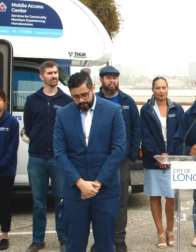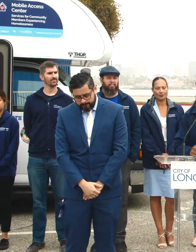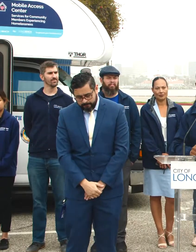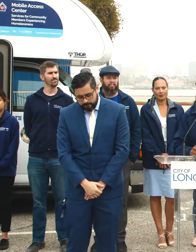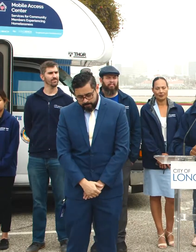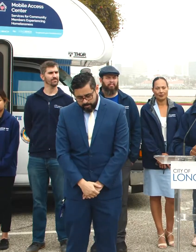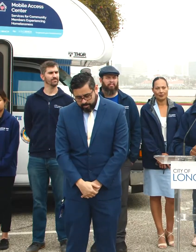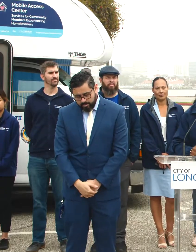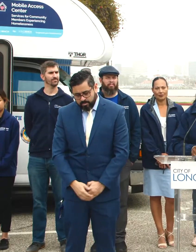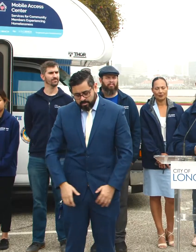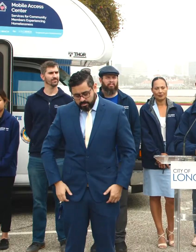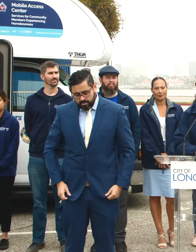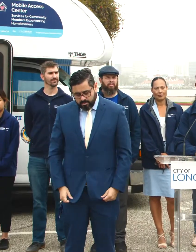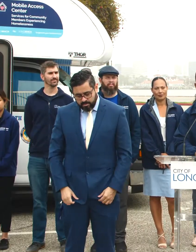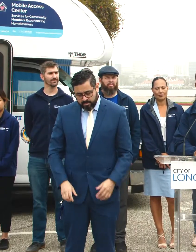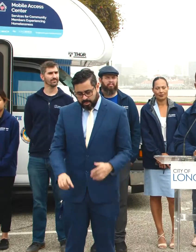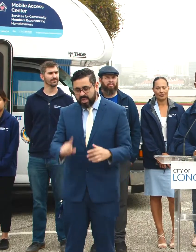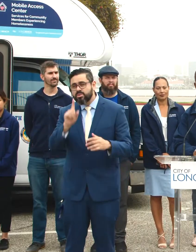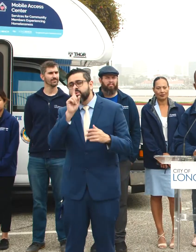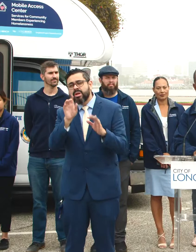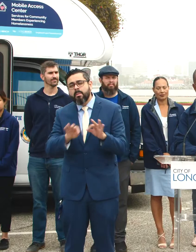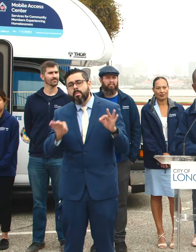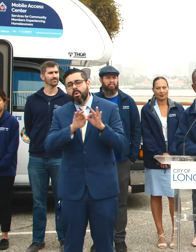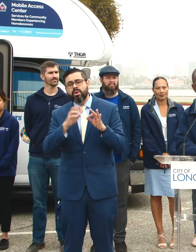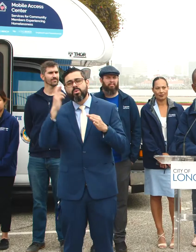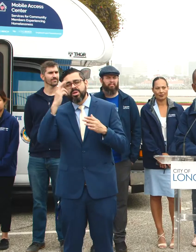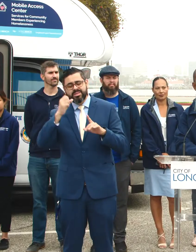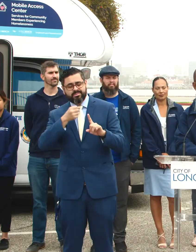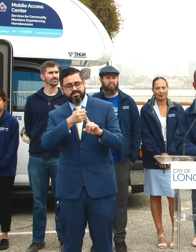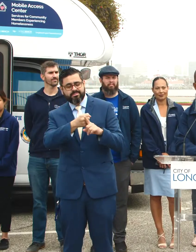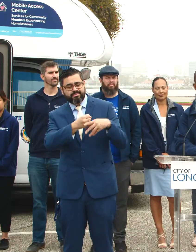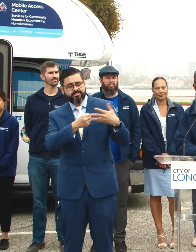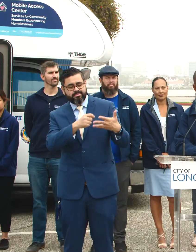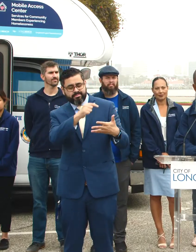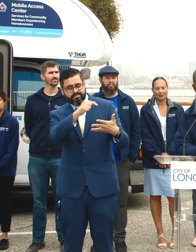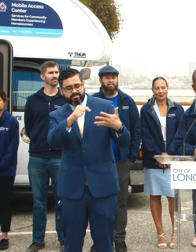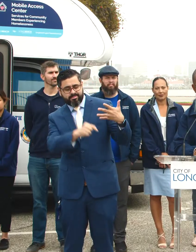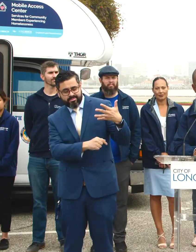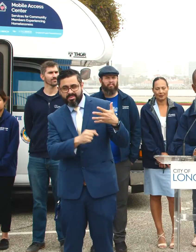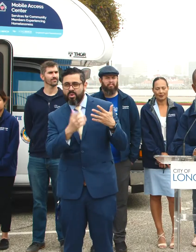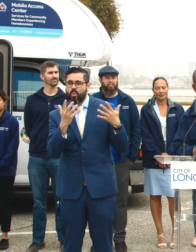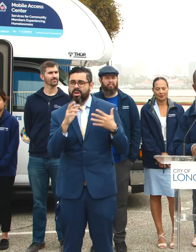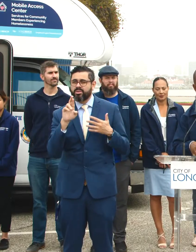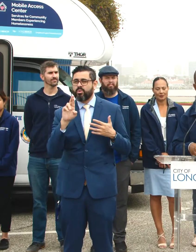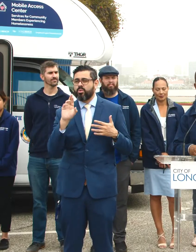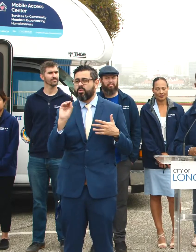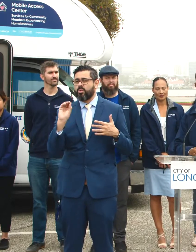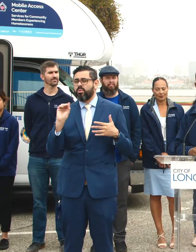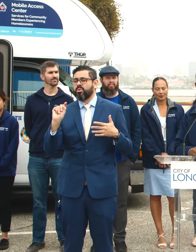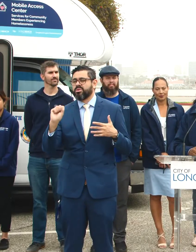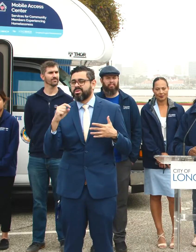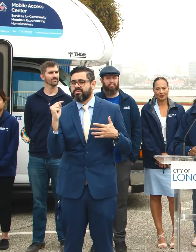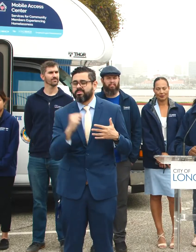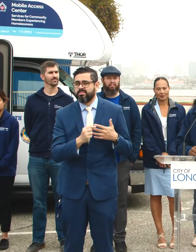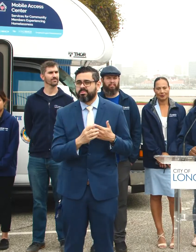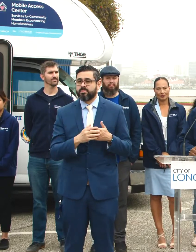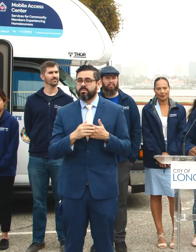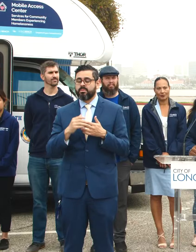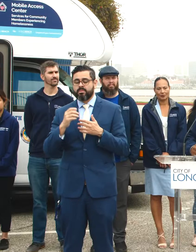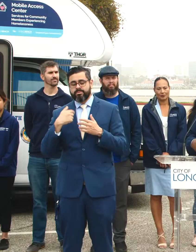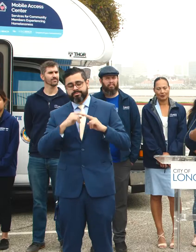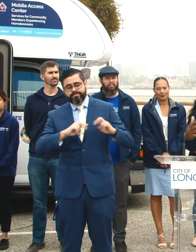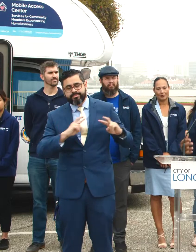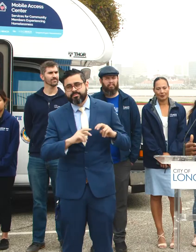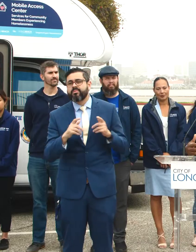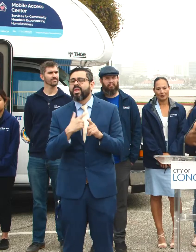It's critically important also to address root causes of homelessness and the housing affordability crisis impacting our region. The emergency